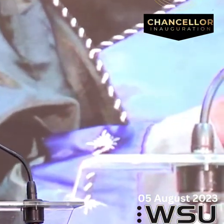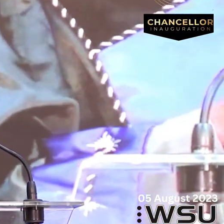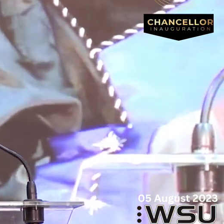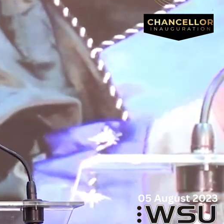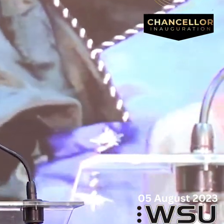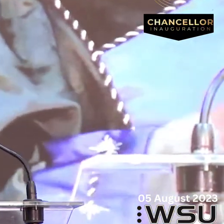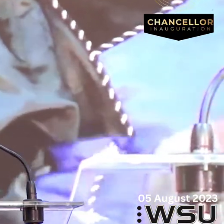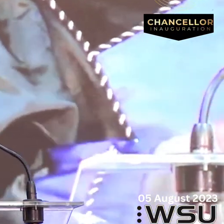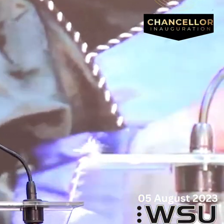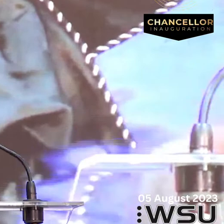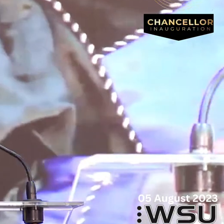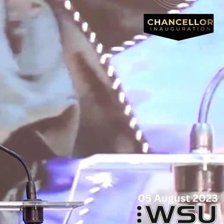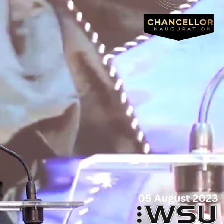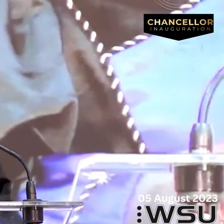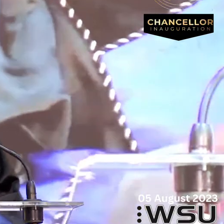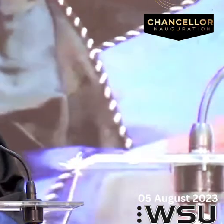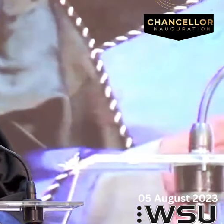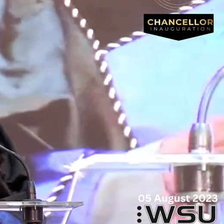there were people who were chosen